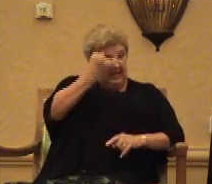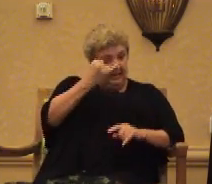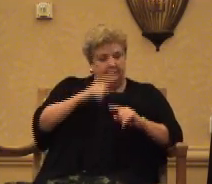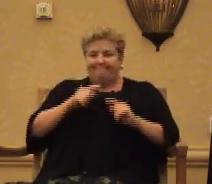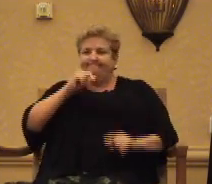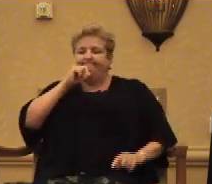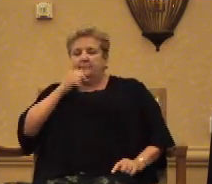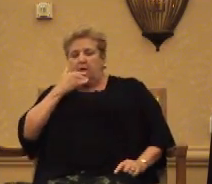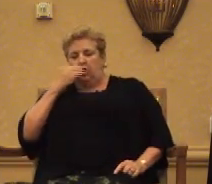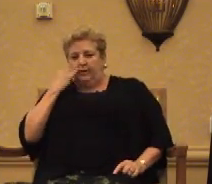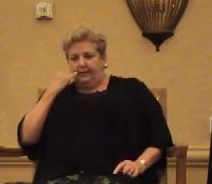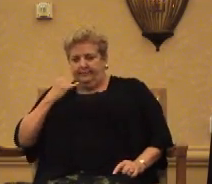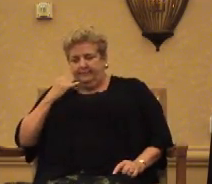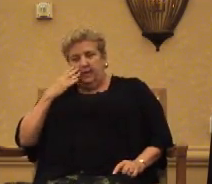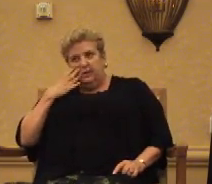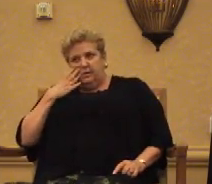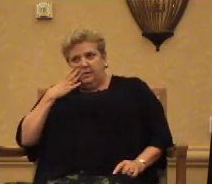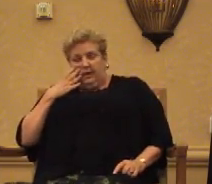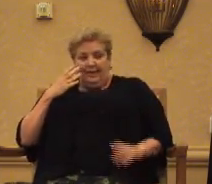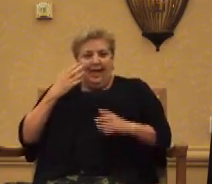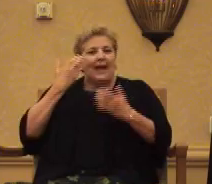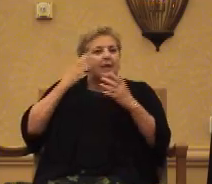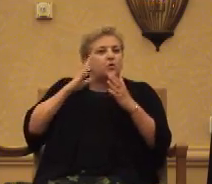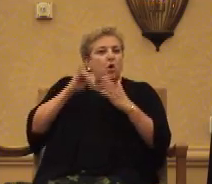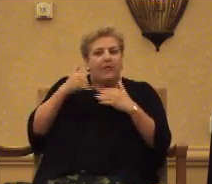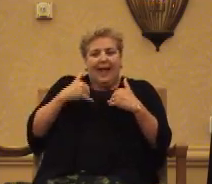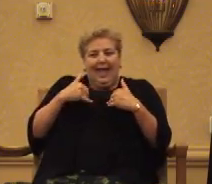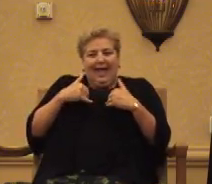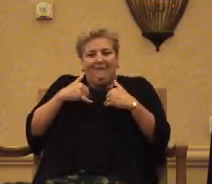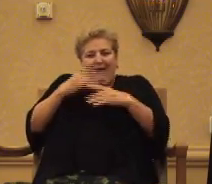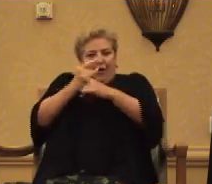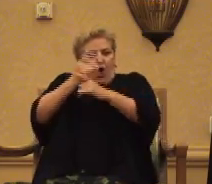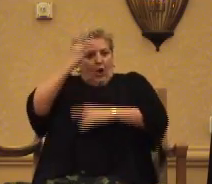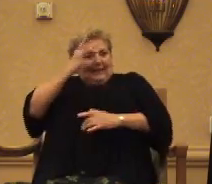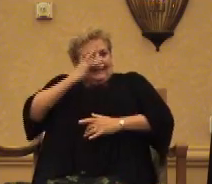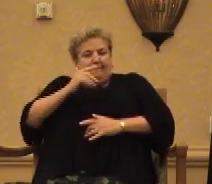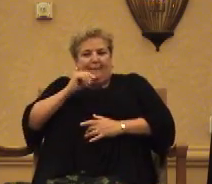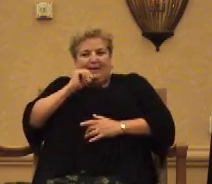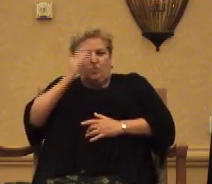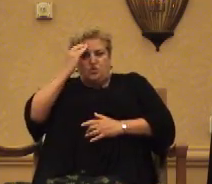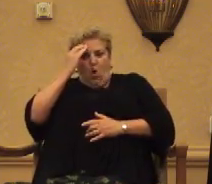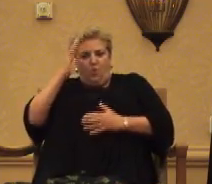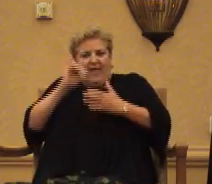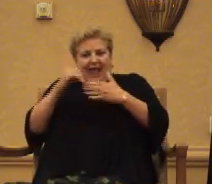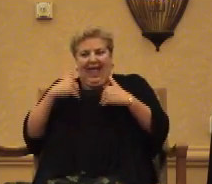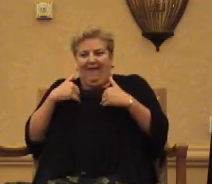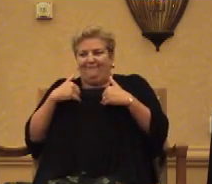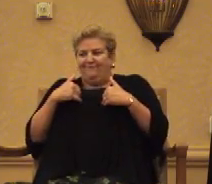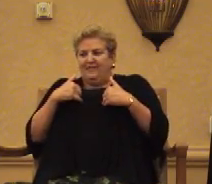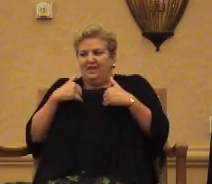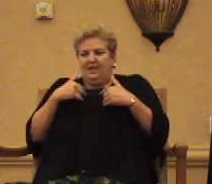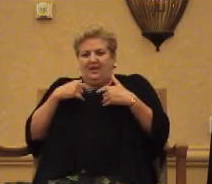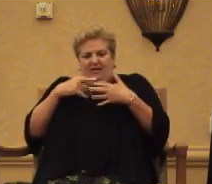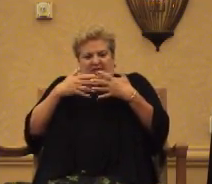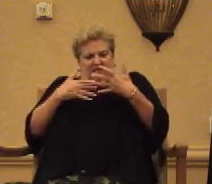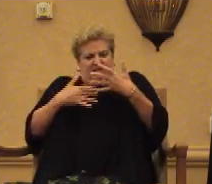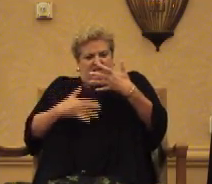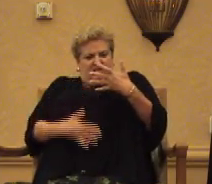I don't know how that, I don't know that I've got alcoholism. I don't know that I have the single definitive